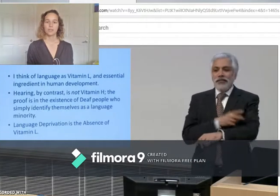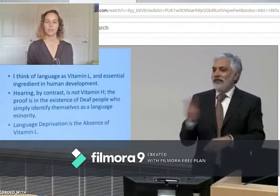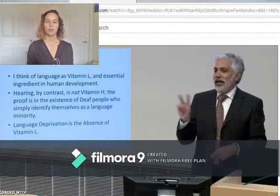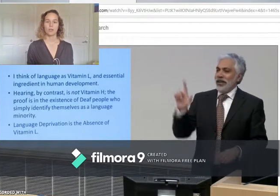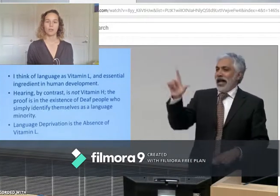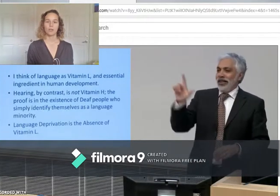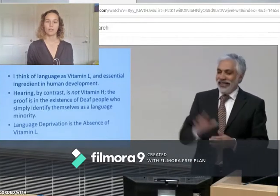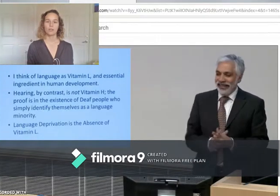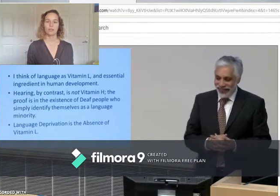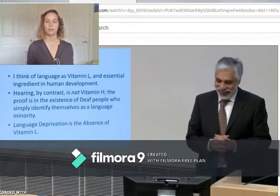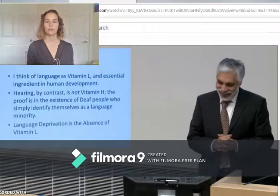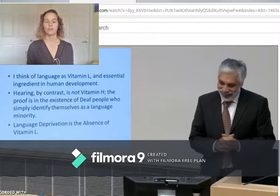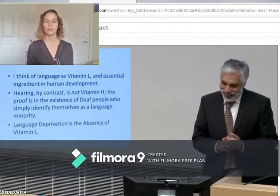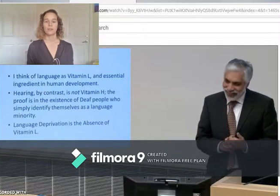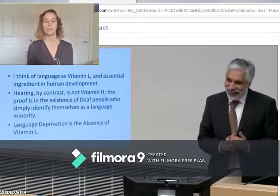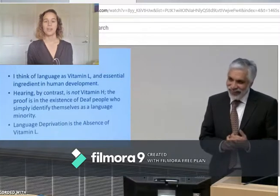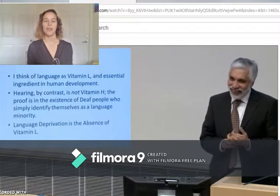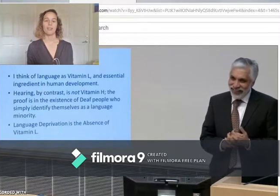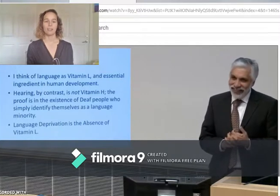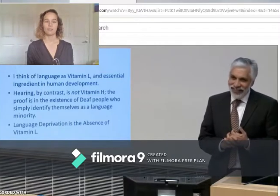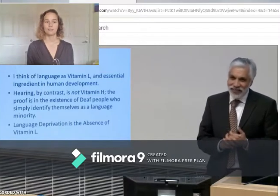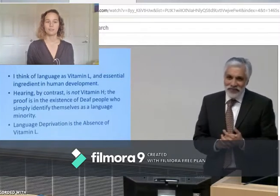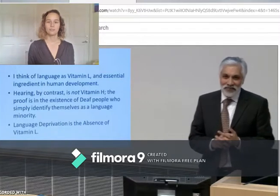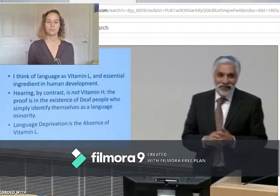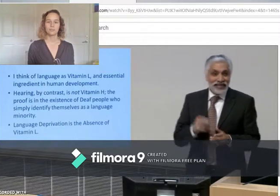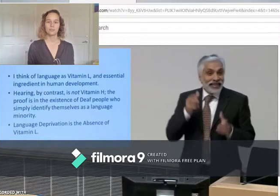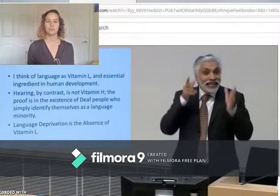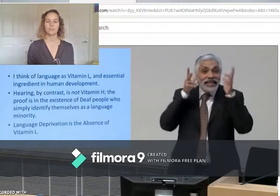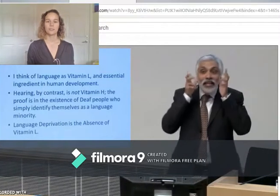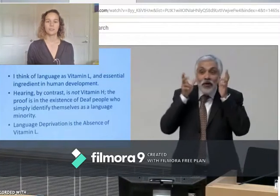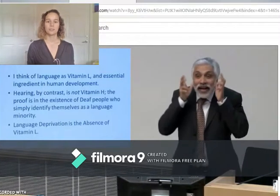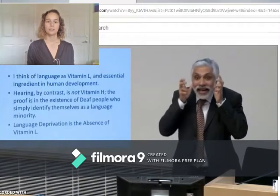This is what I call vitamin L,